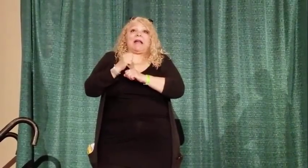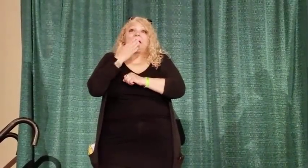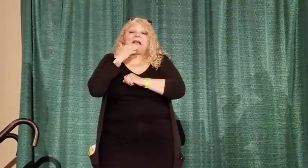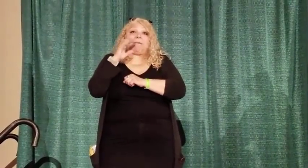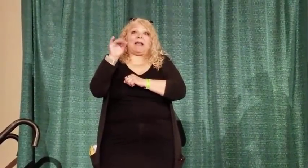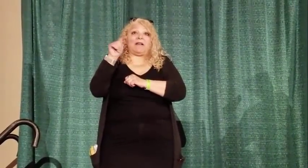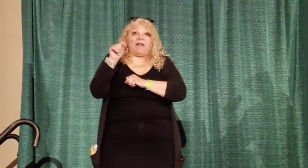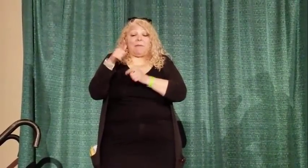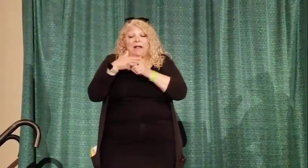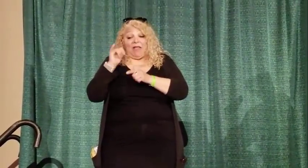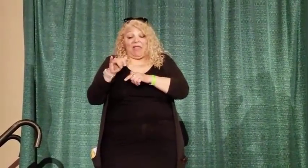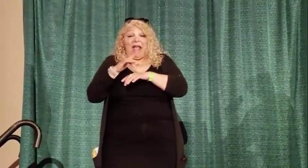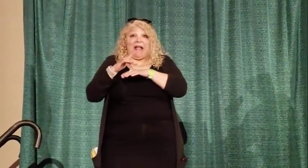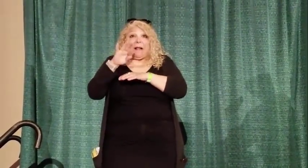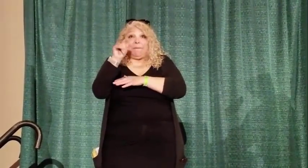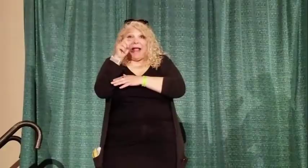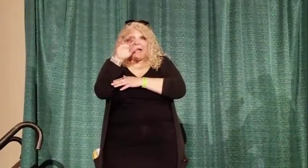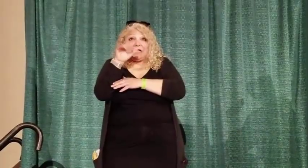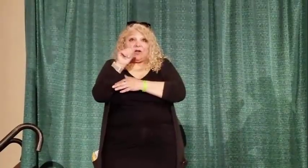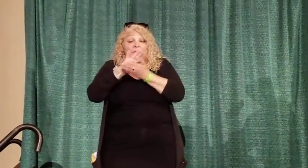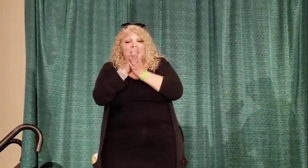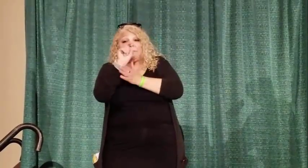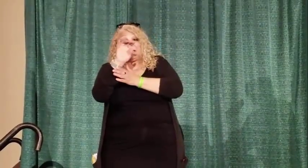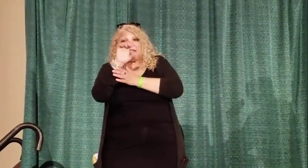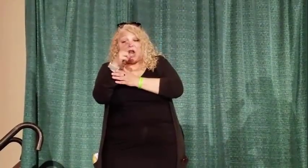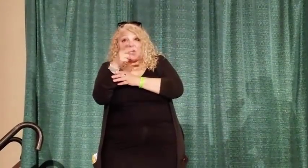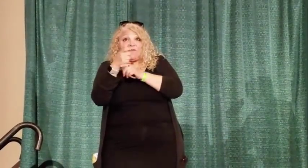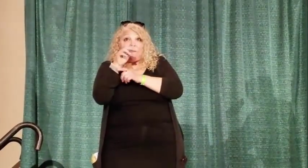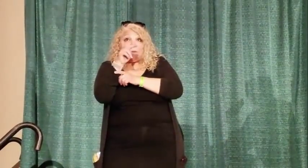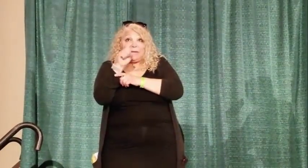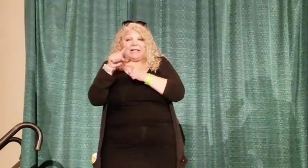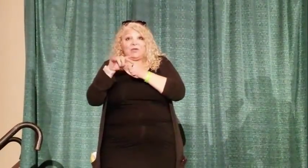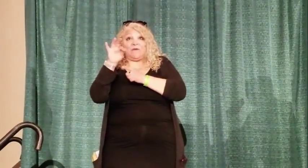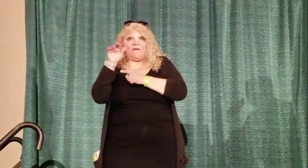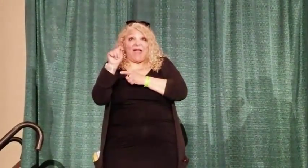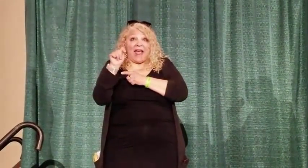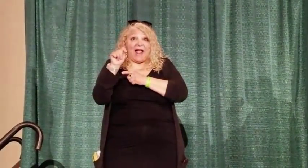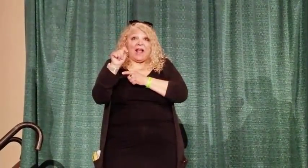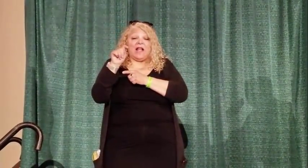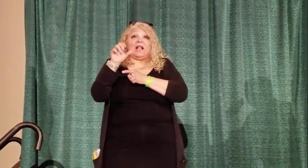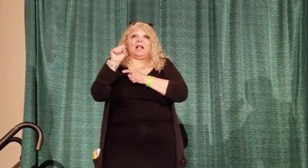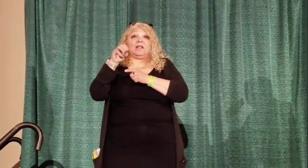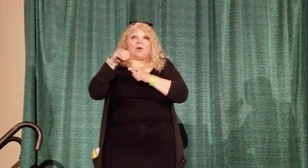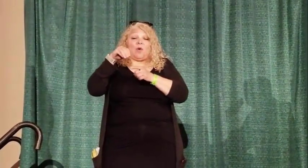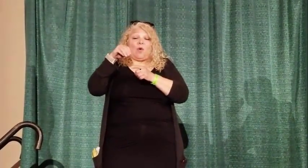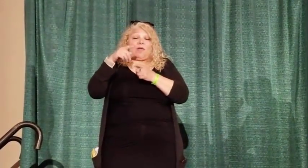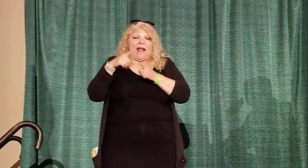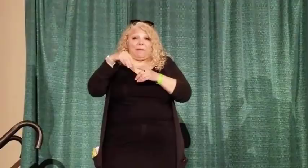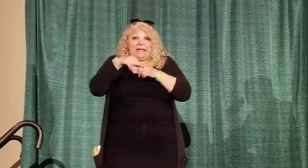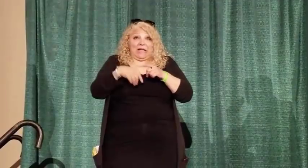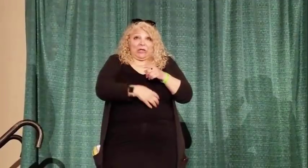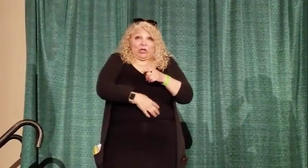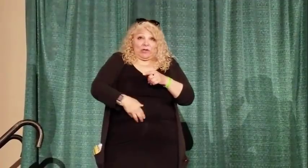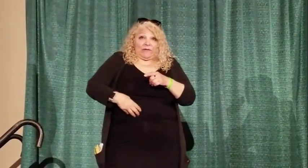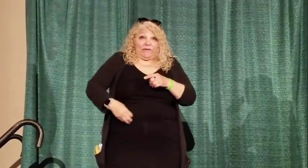the bacteria turn the starch into beans, into fat, so far down in the digestive